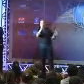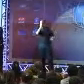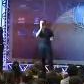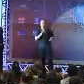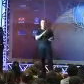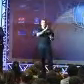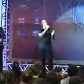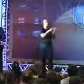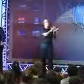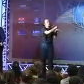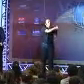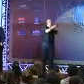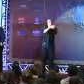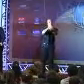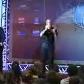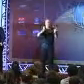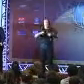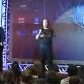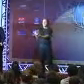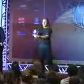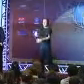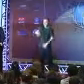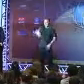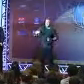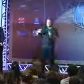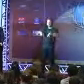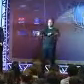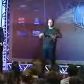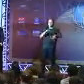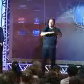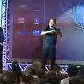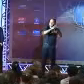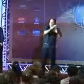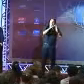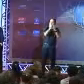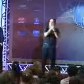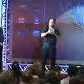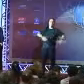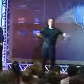They store their data on the thumb drive and they can take their data with them.